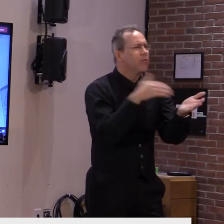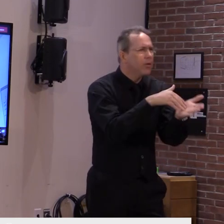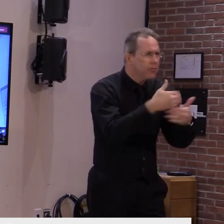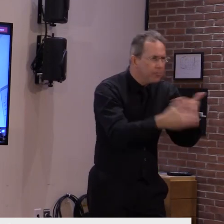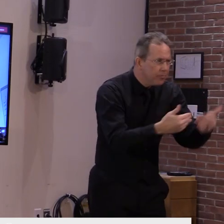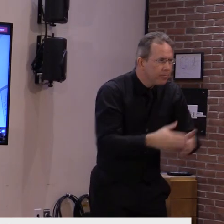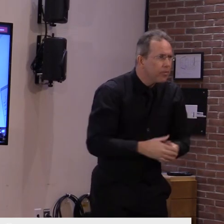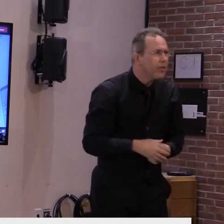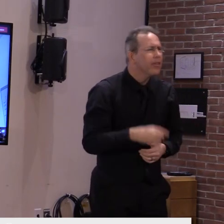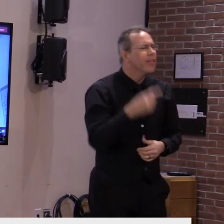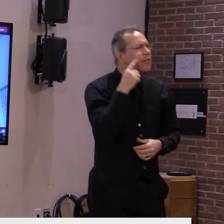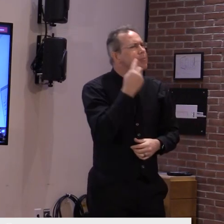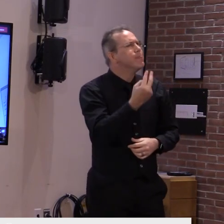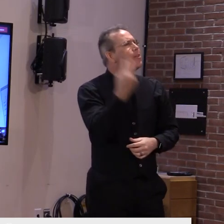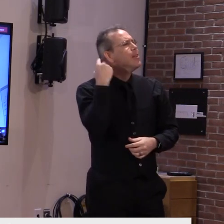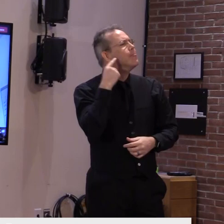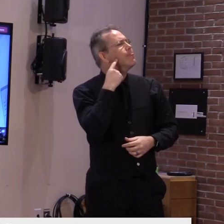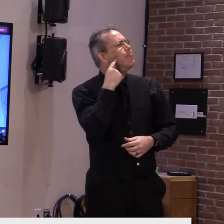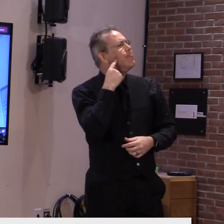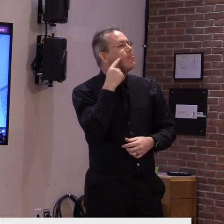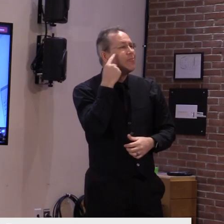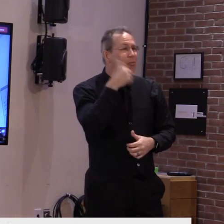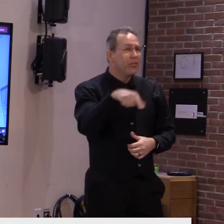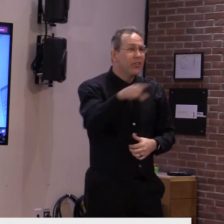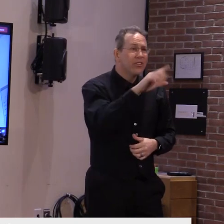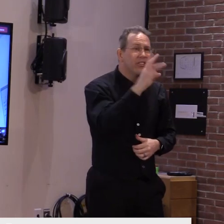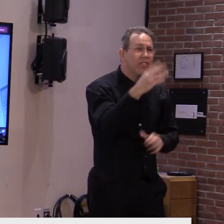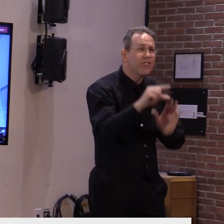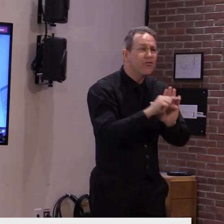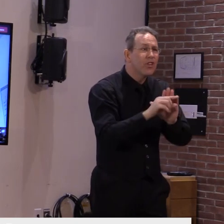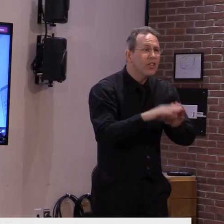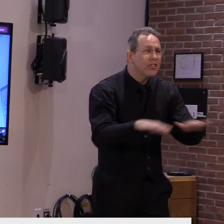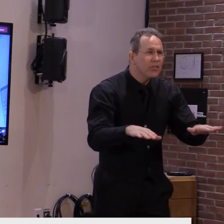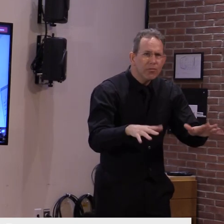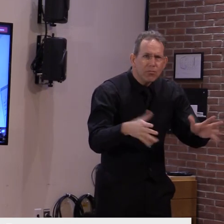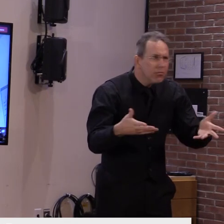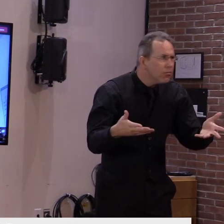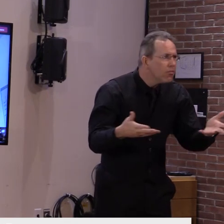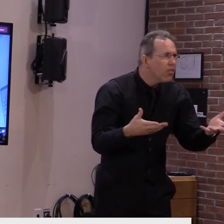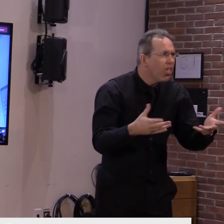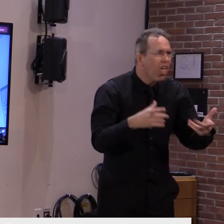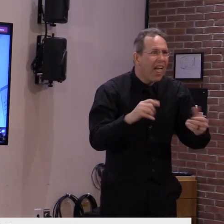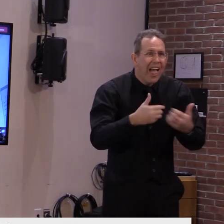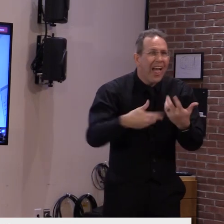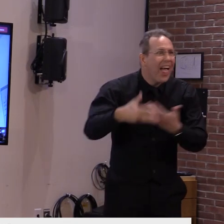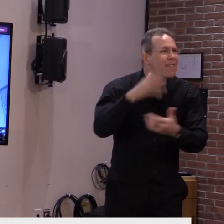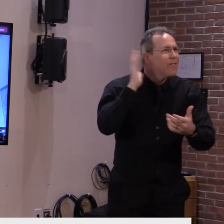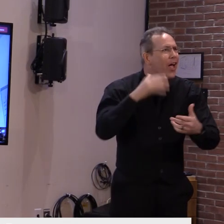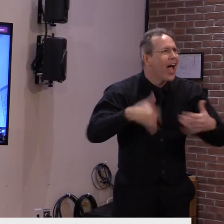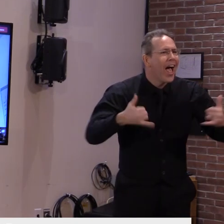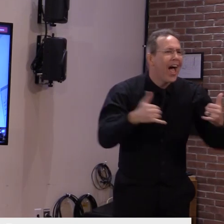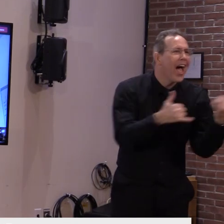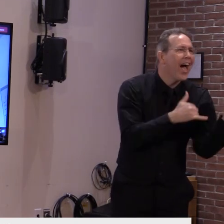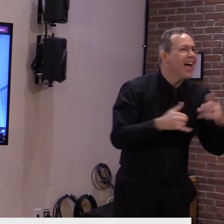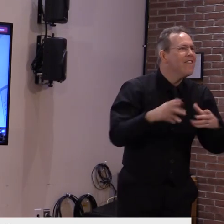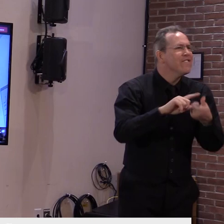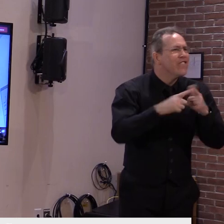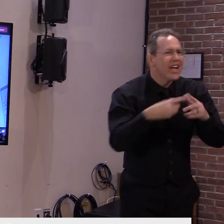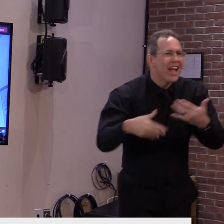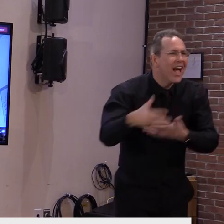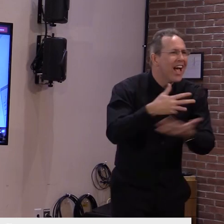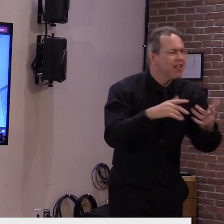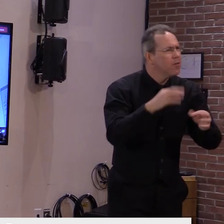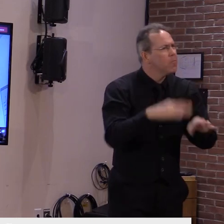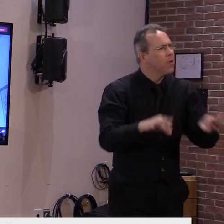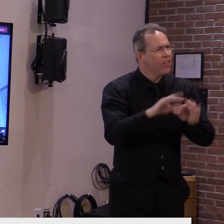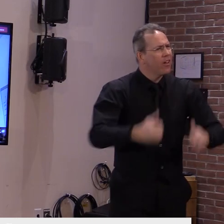remember how important the regular interaction with your friends was to your learning and your daily life. Imagine then what it would feel like to spend the better